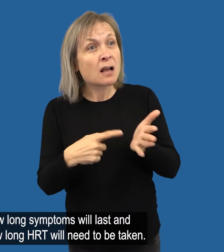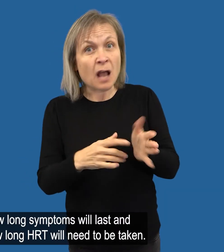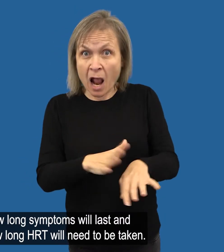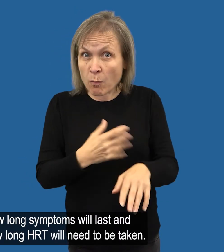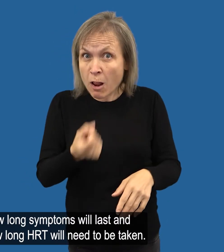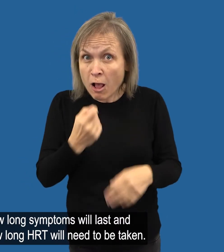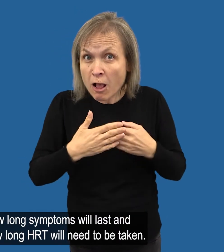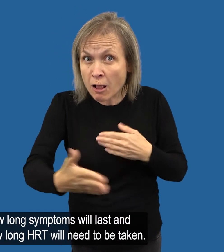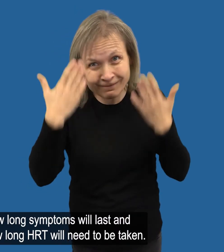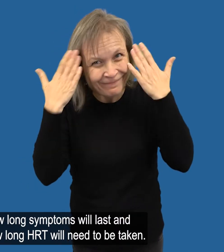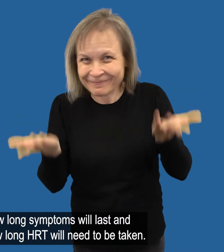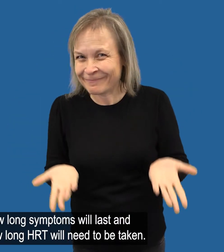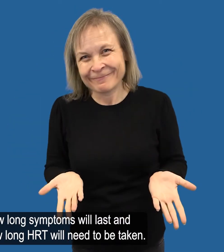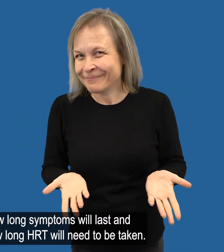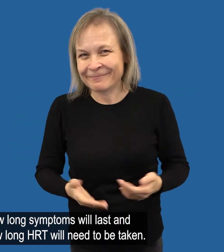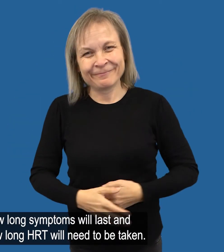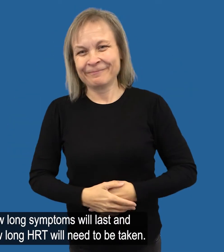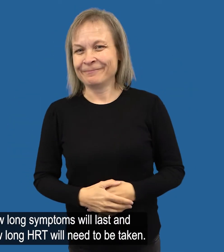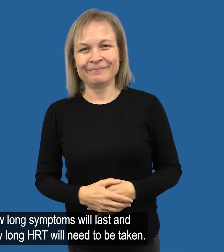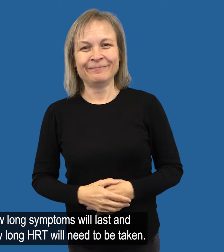so how long HRT will need to be taken.